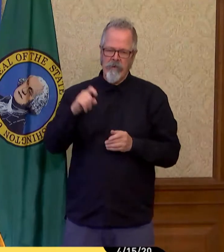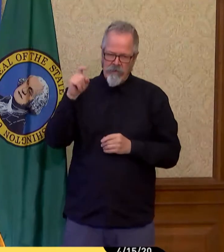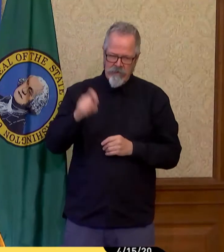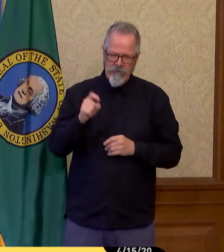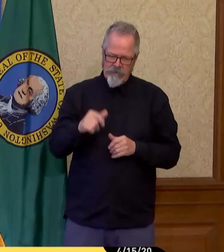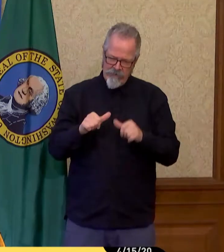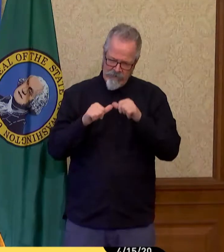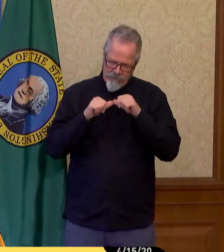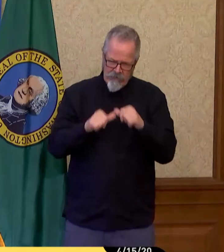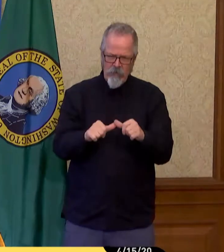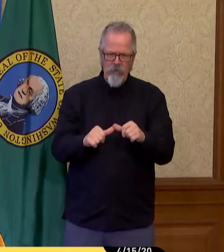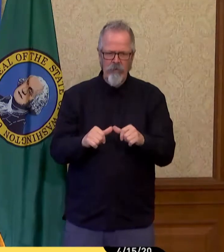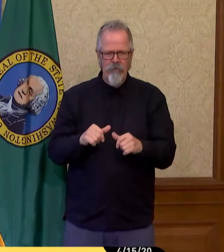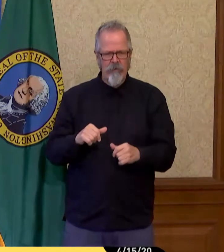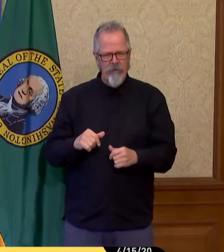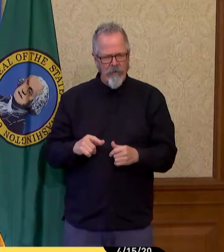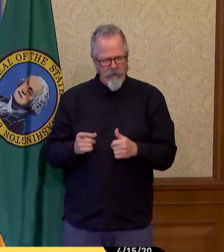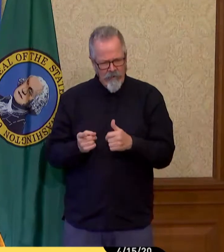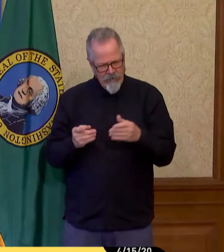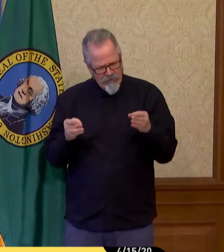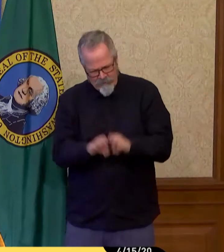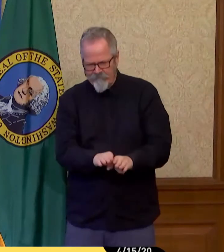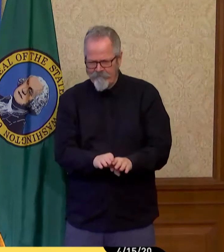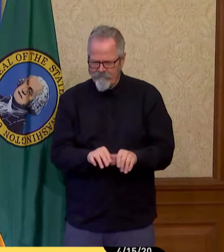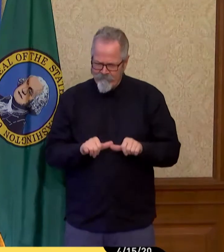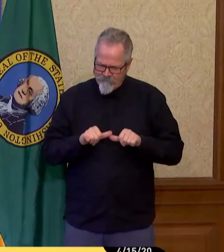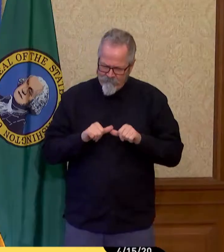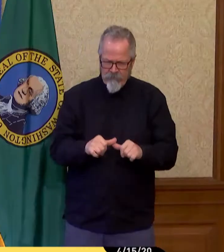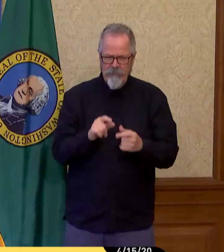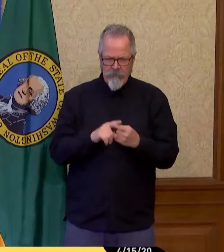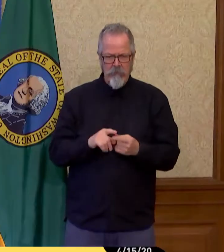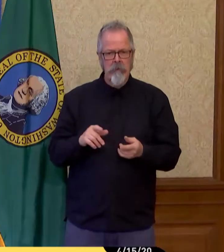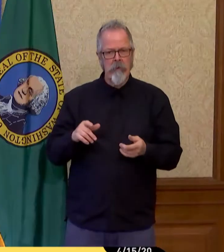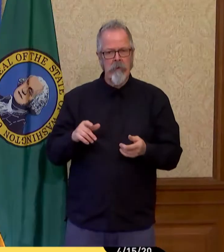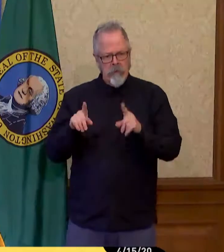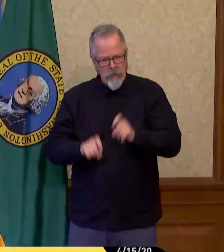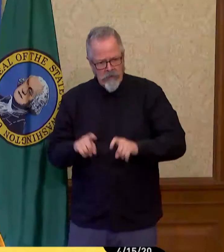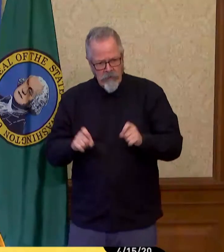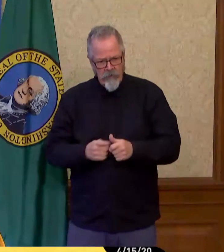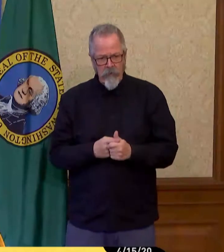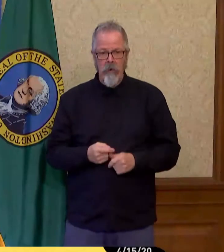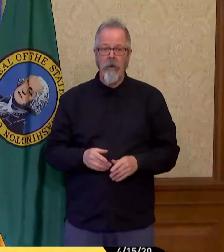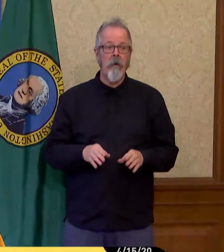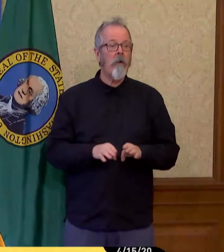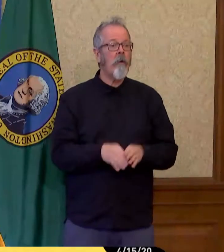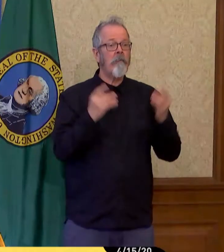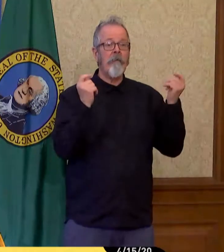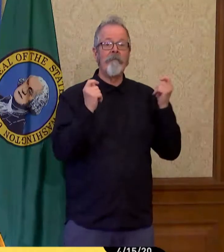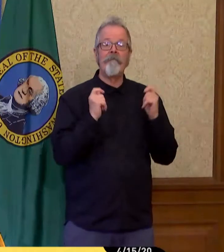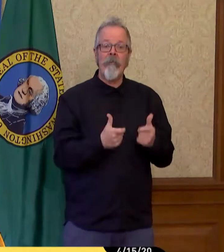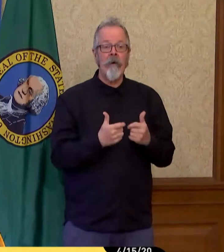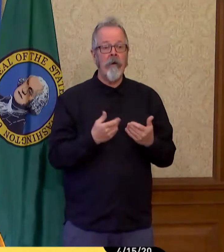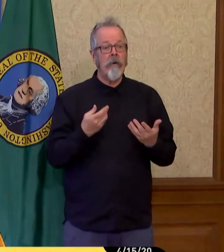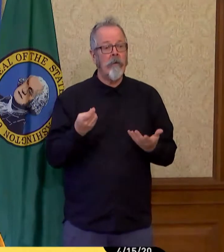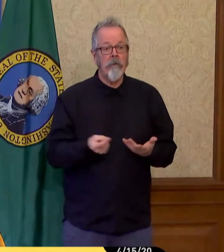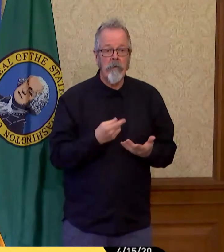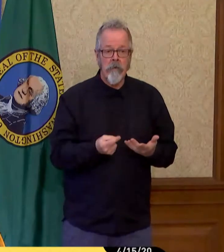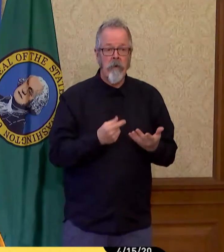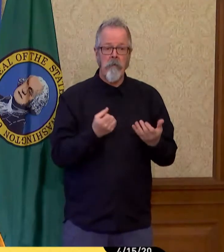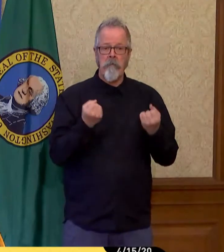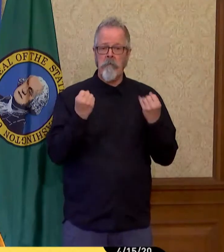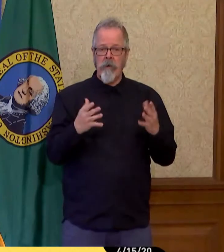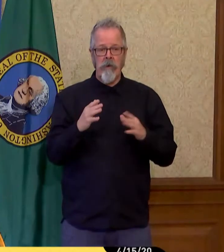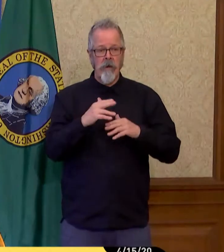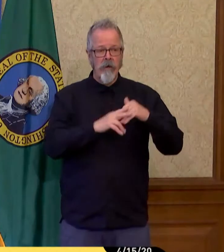that's going to be as fast as possible. I've talked to any number of construction workers who don't want to go on the job, get infected, and go home